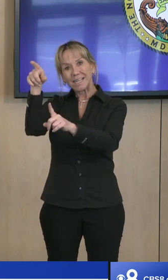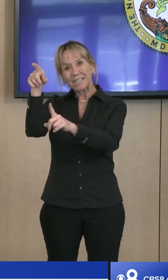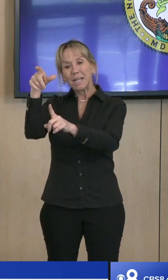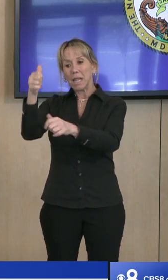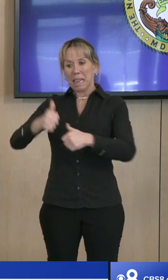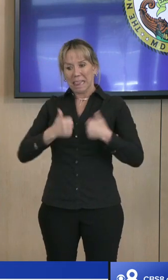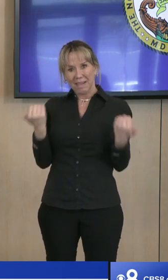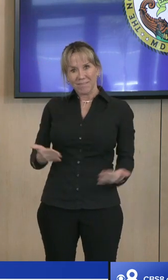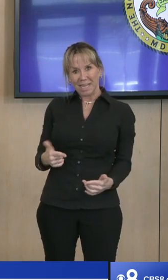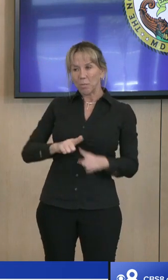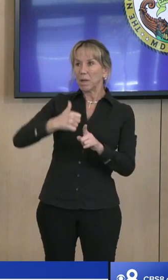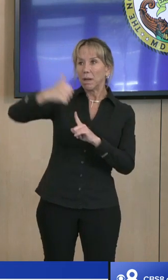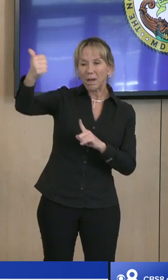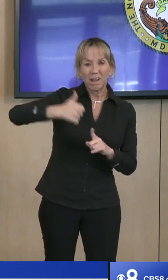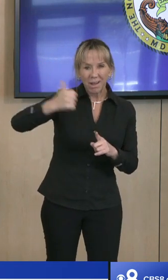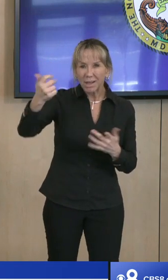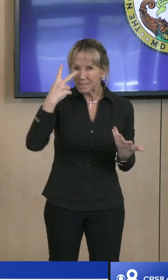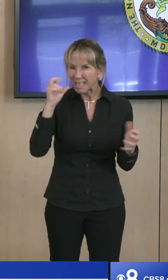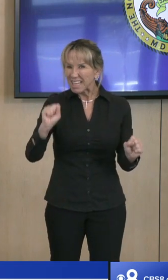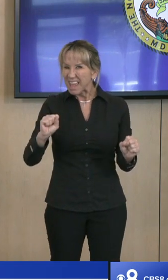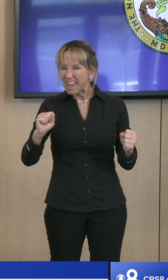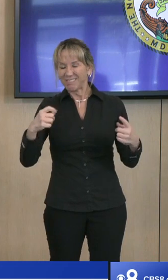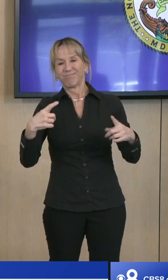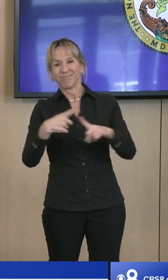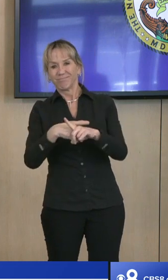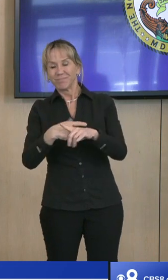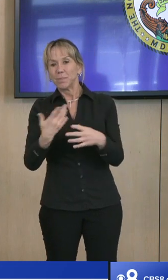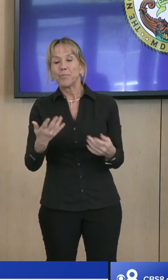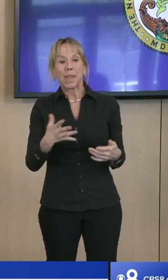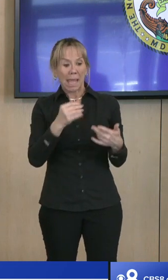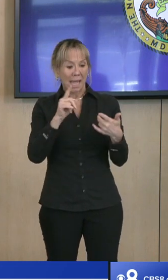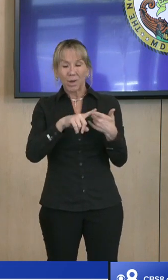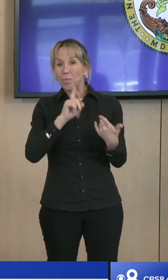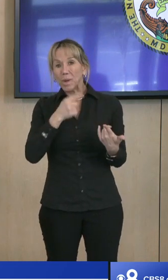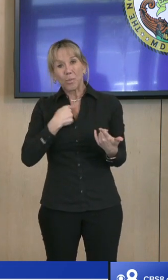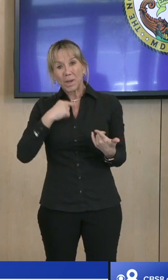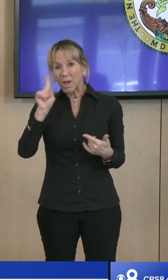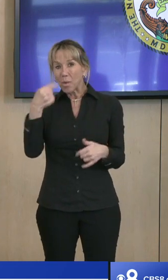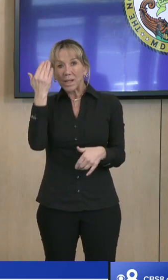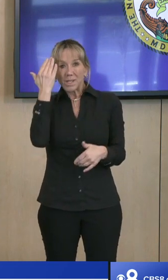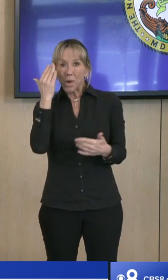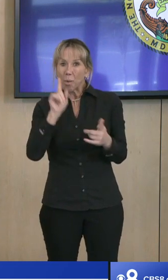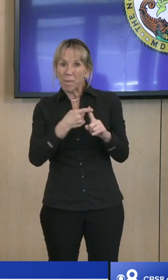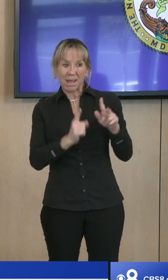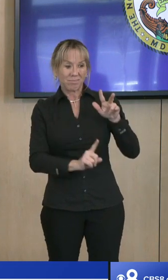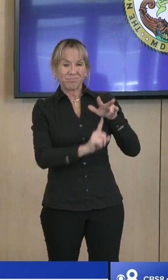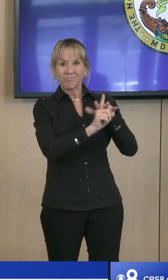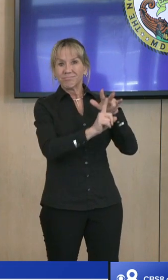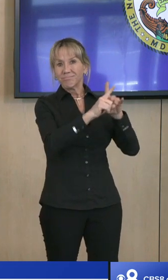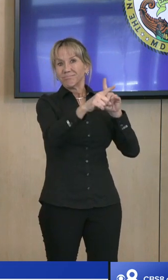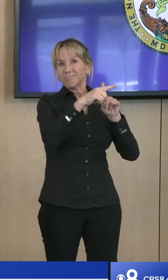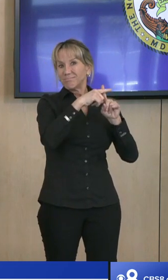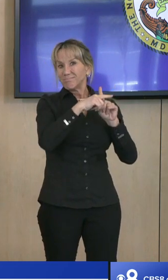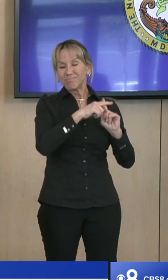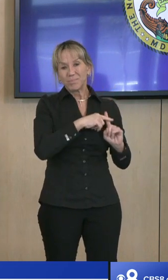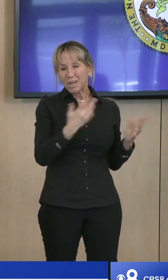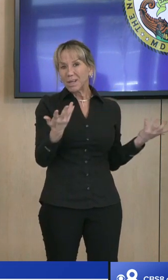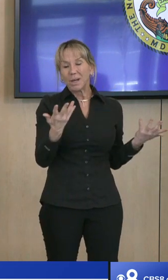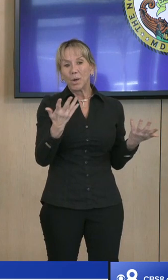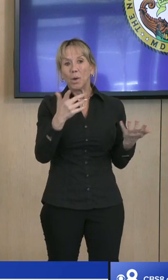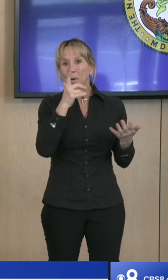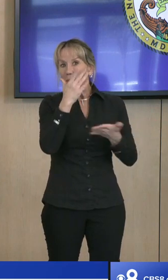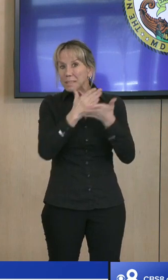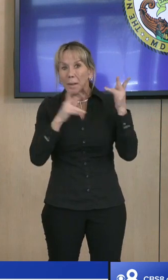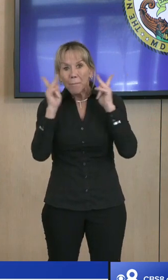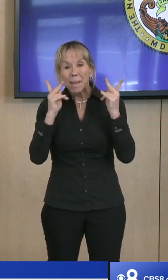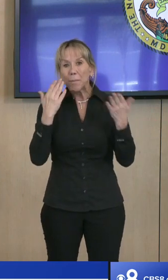that issue. Number two, we only know about the cases we know about, and some people may be getting tested more often, and so that